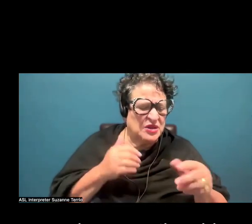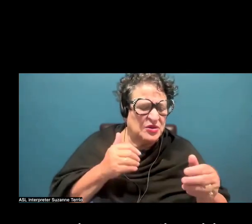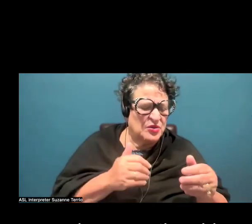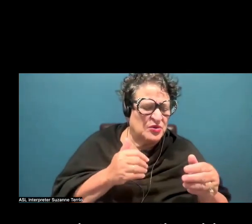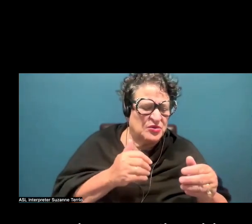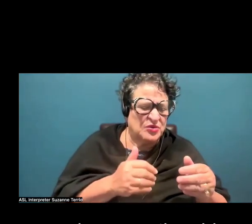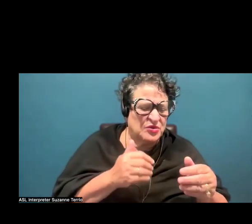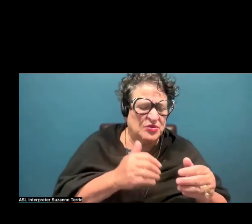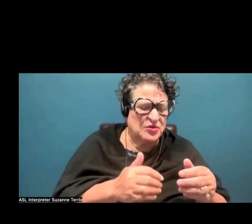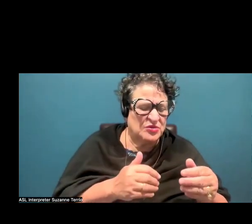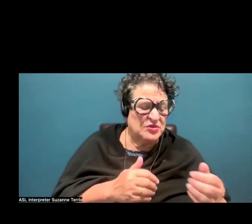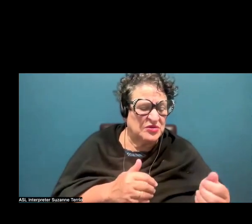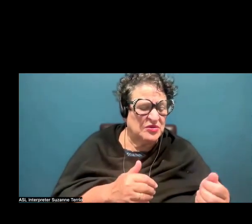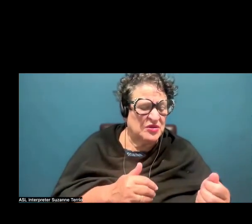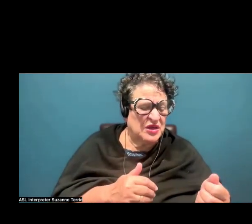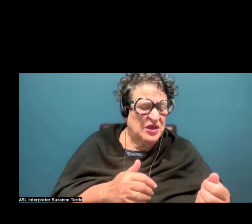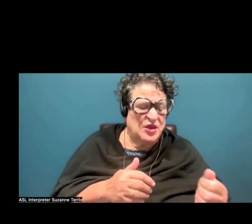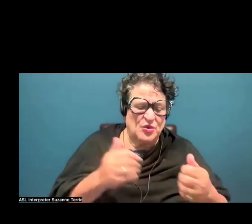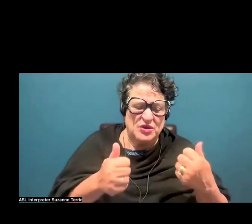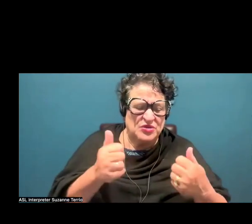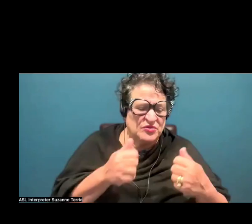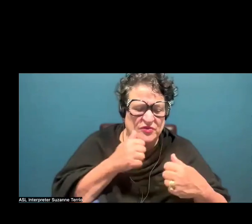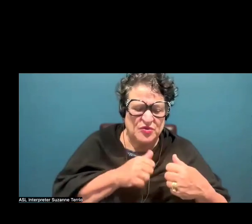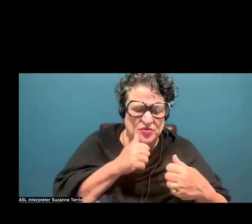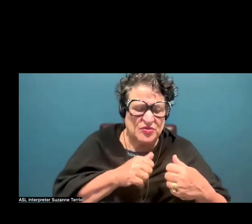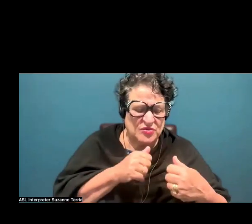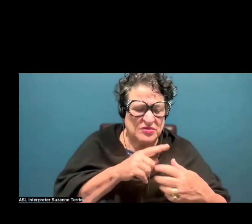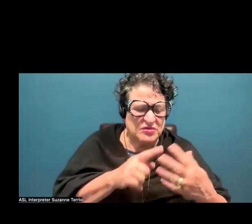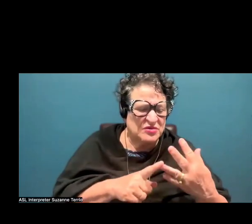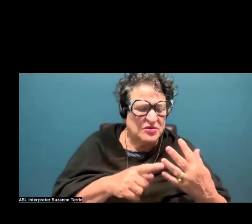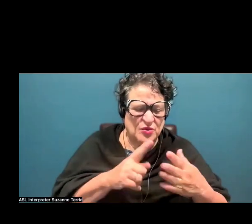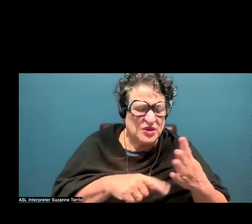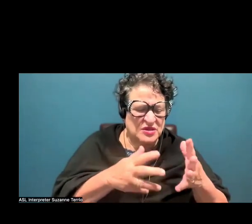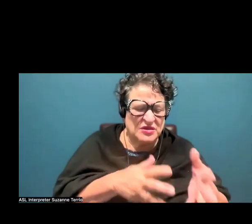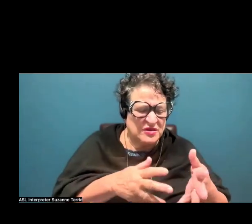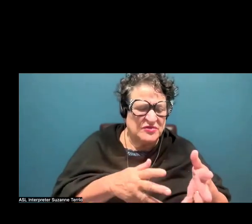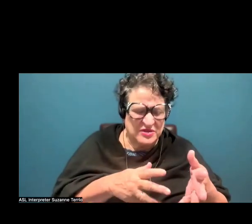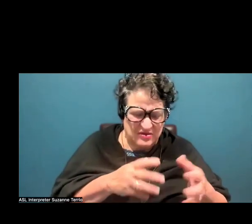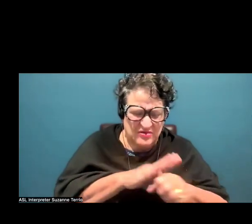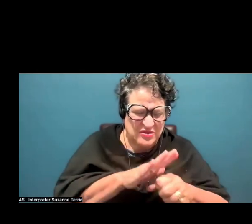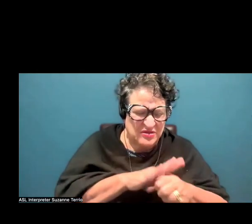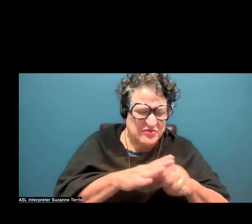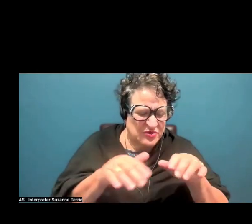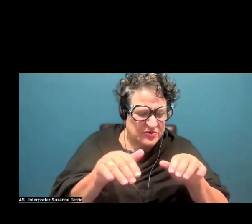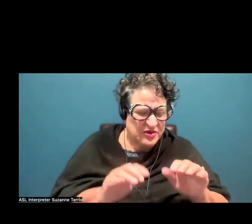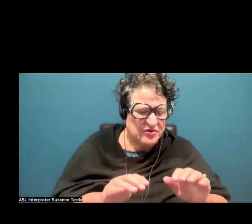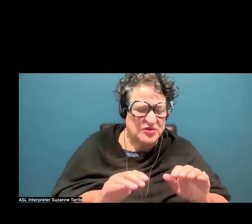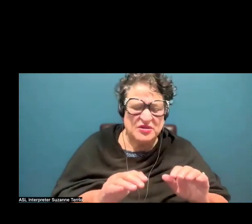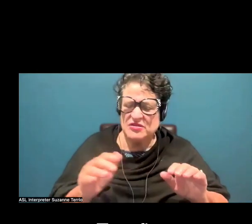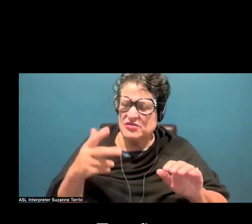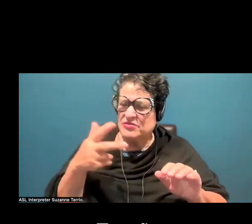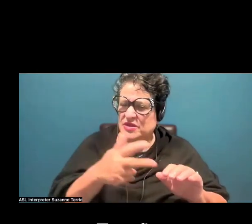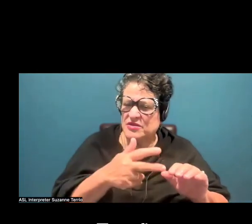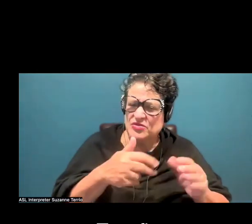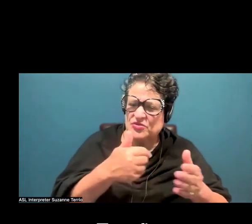shape in the water. Which of my girls is it? And what's left of her? Will there be enough to bury? The boat reaches the body.